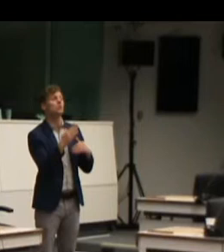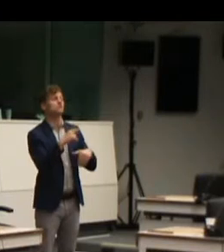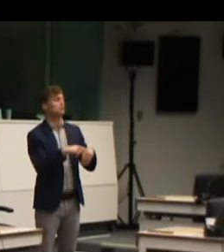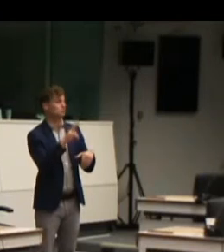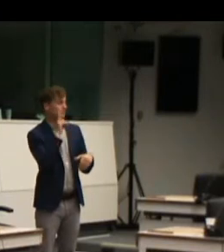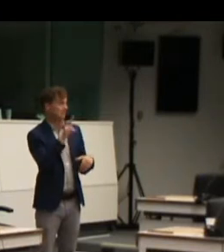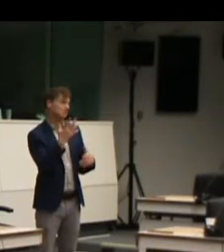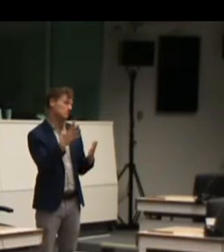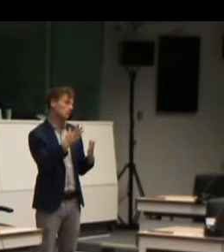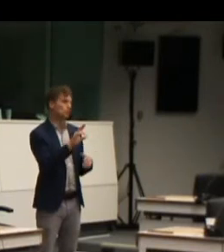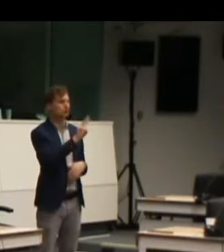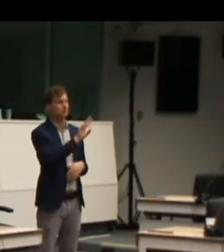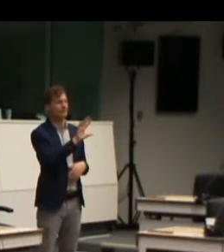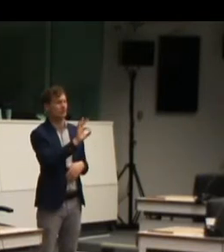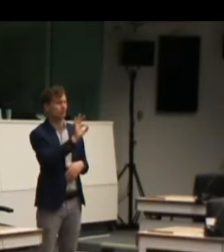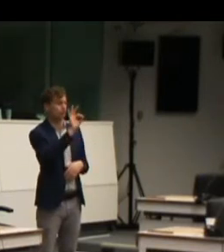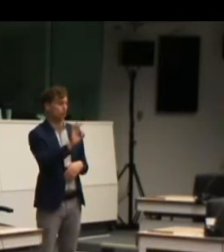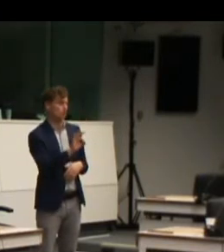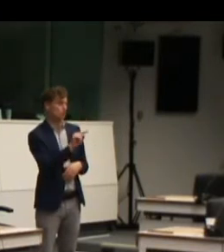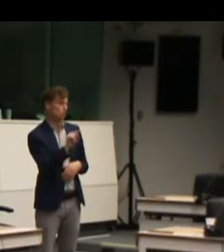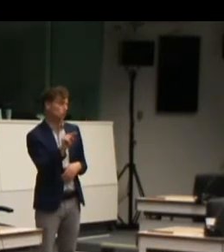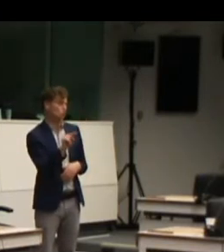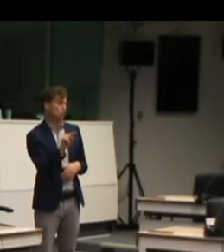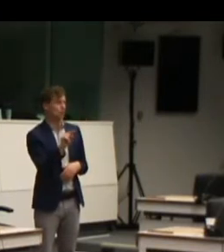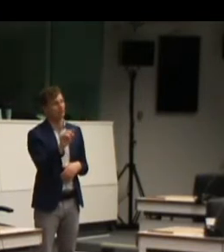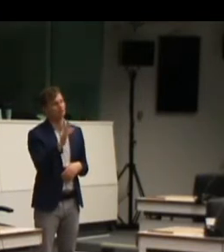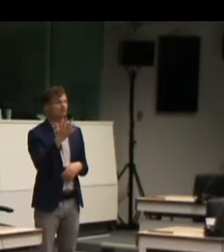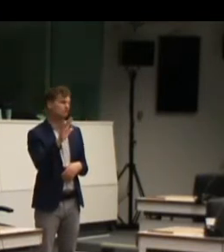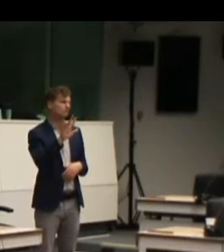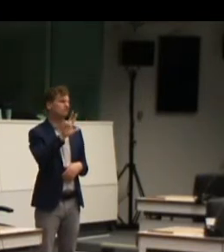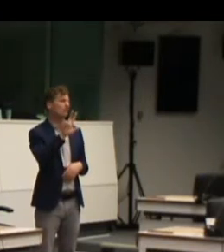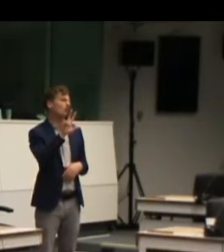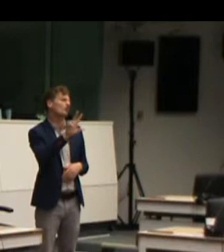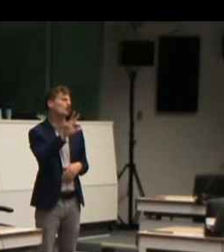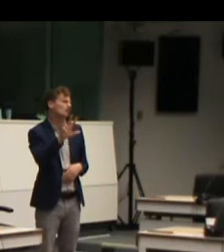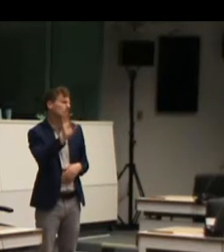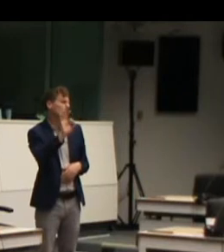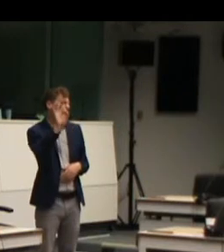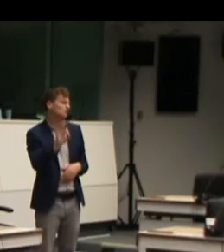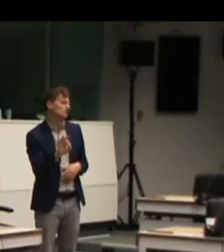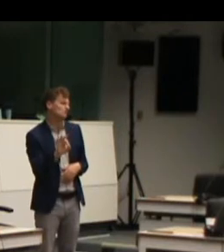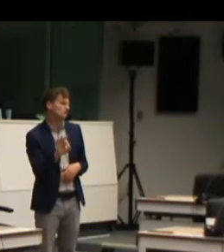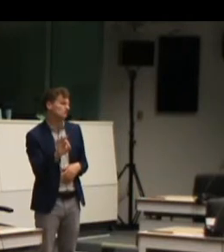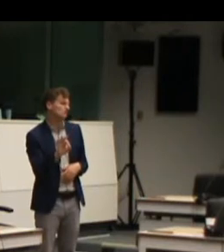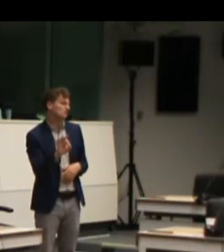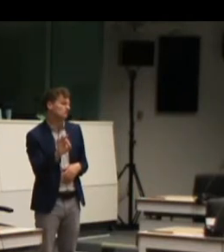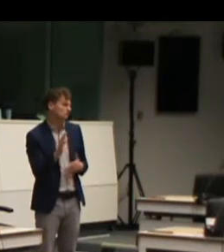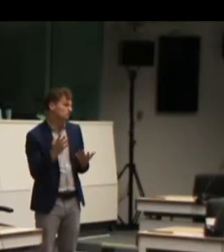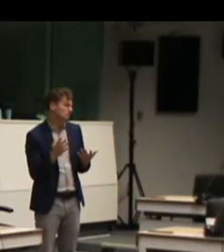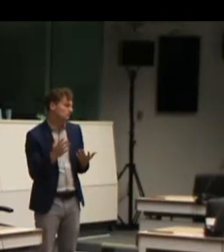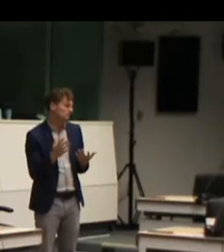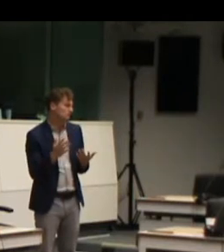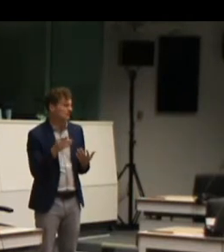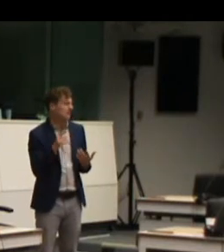and, between a quarter and a third of the budget, you have to save to take it over, because those are the